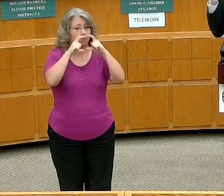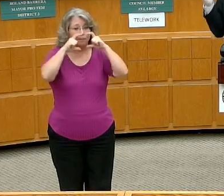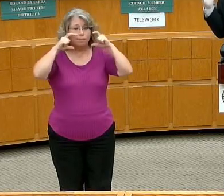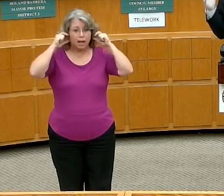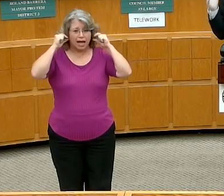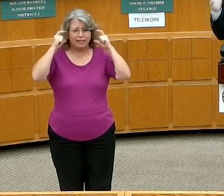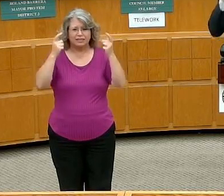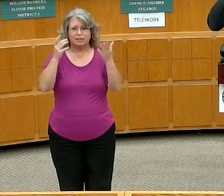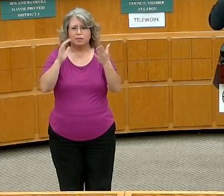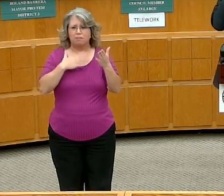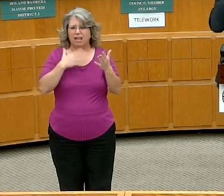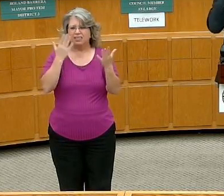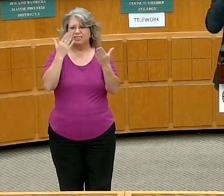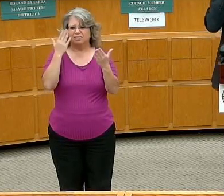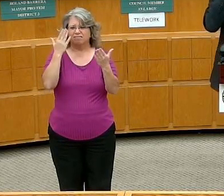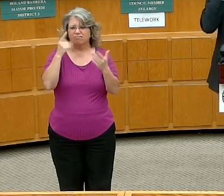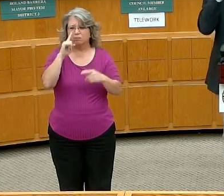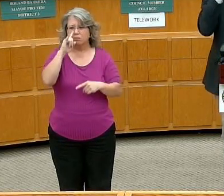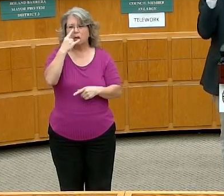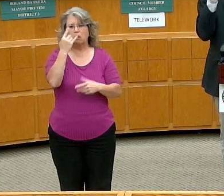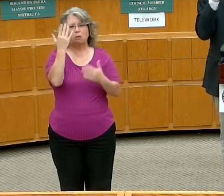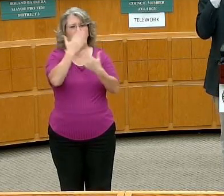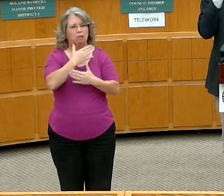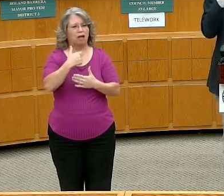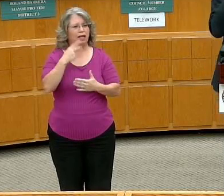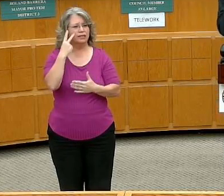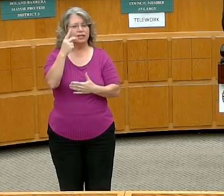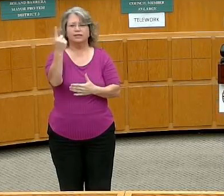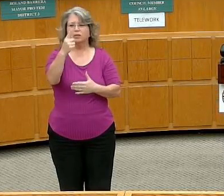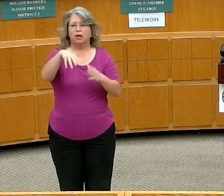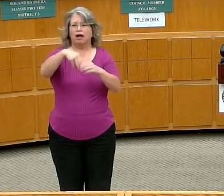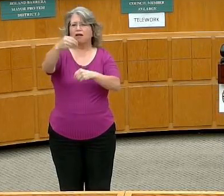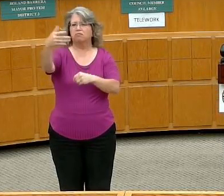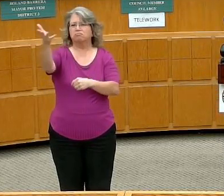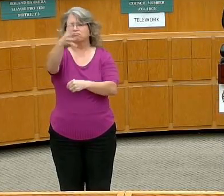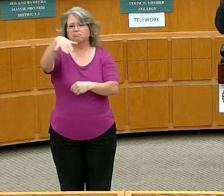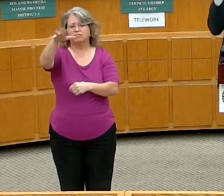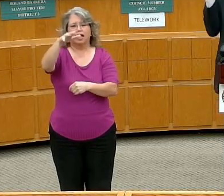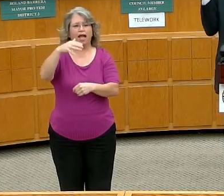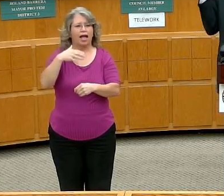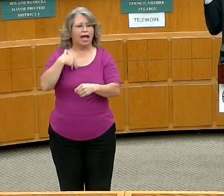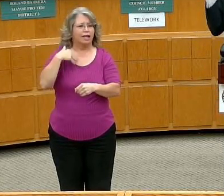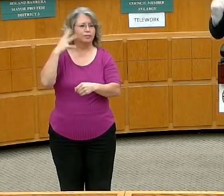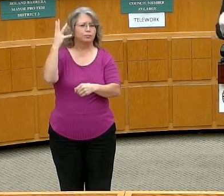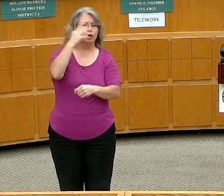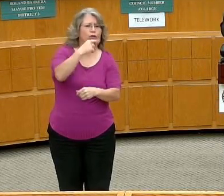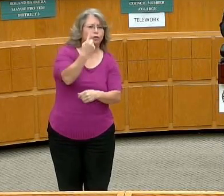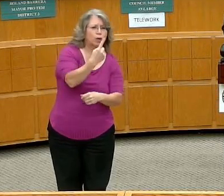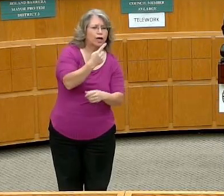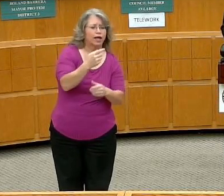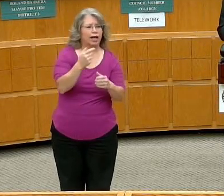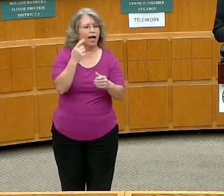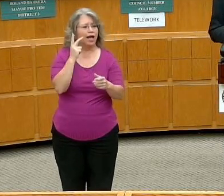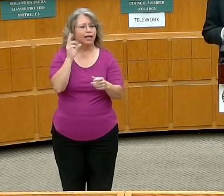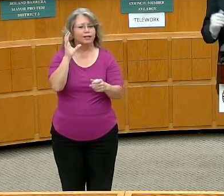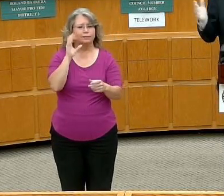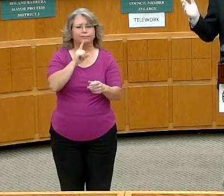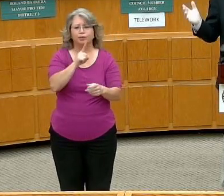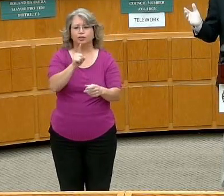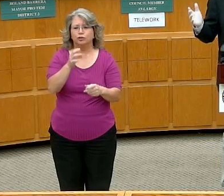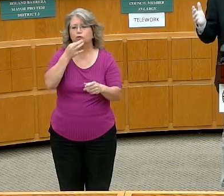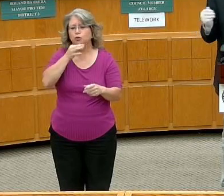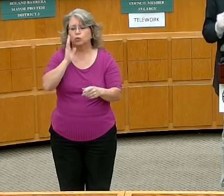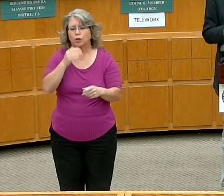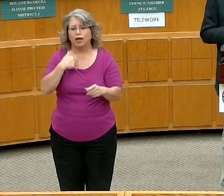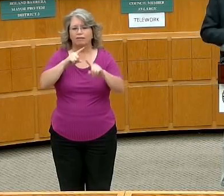blend. I saw somebody in the public who had a great one, so I'm expecting that in town we're going to have masks that have different colors, different things, so I'm